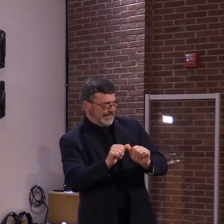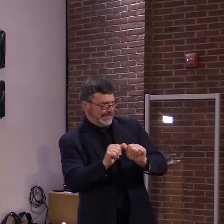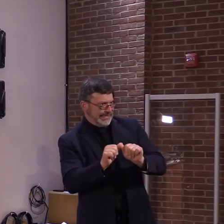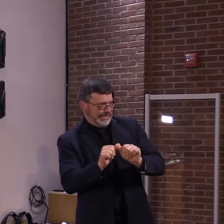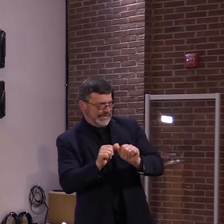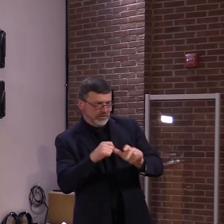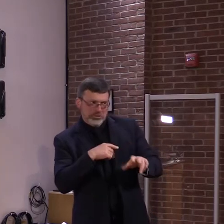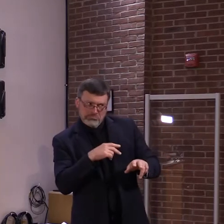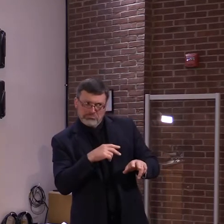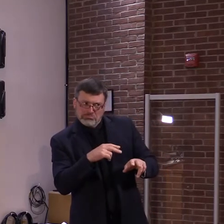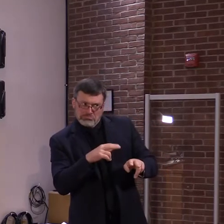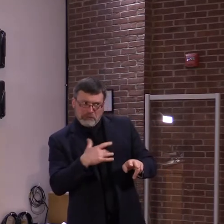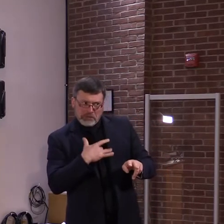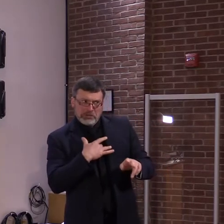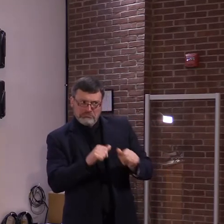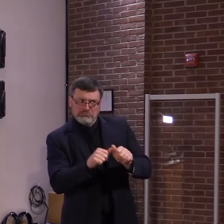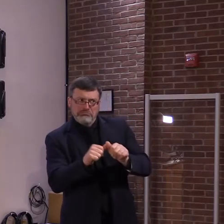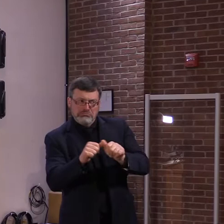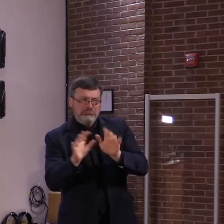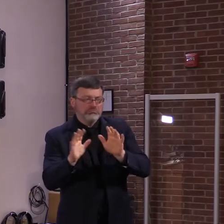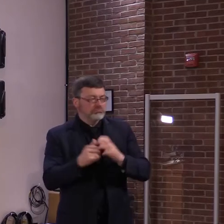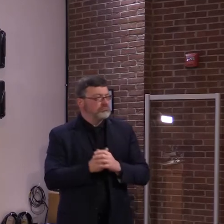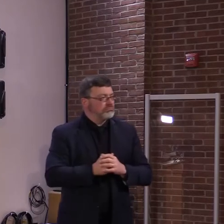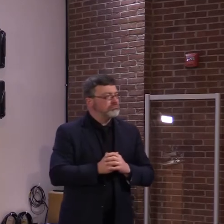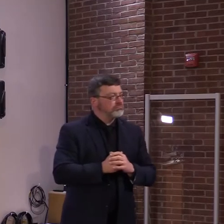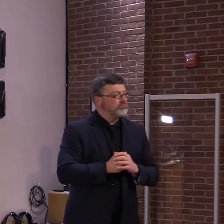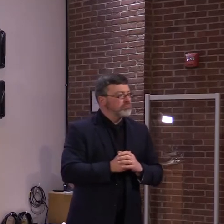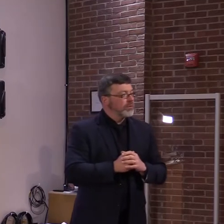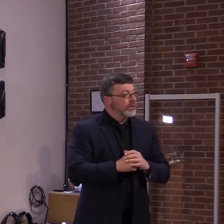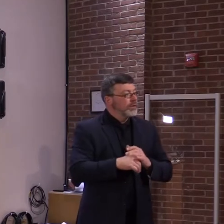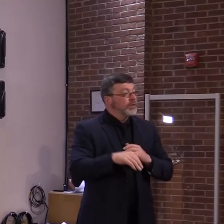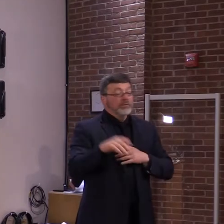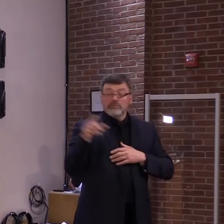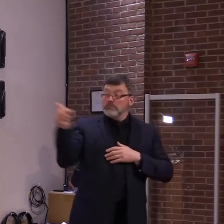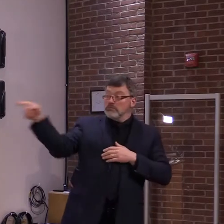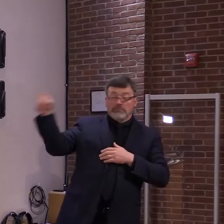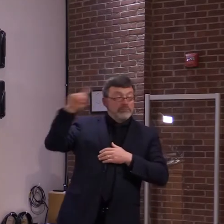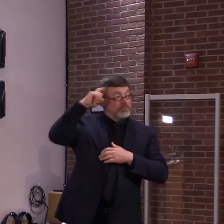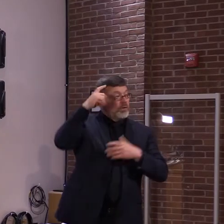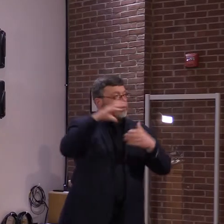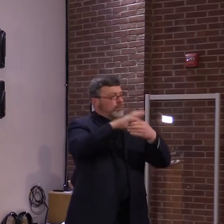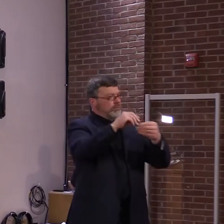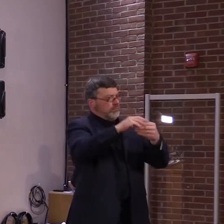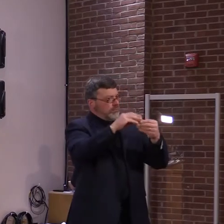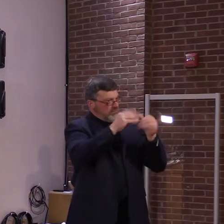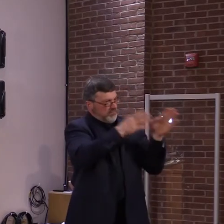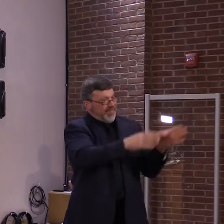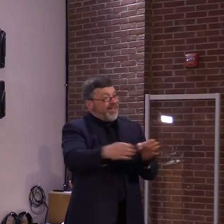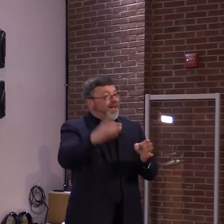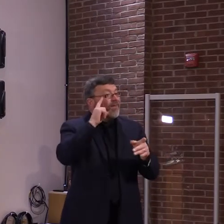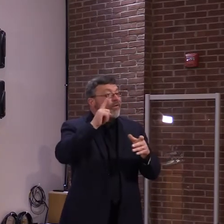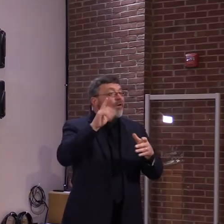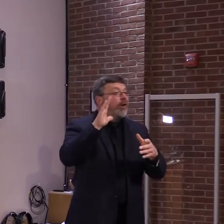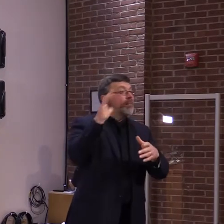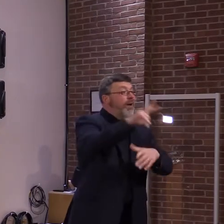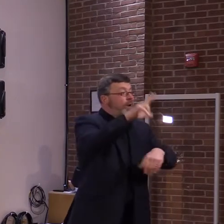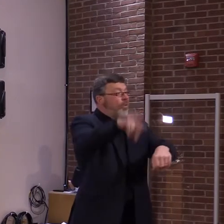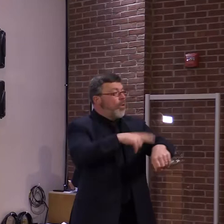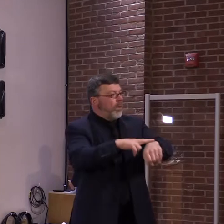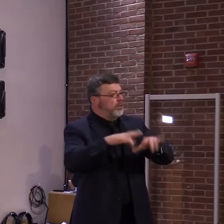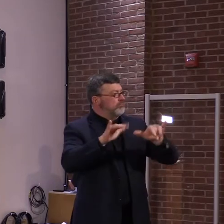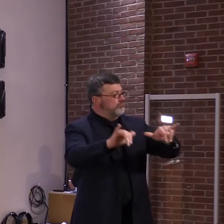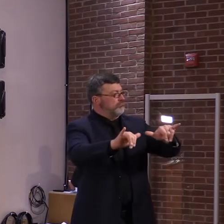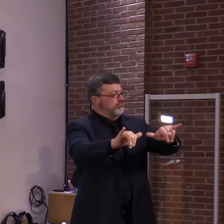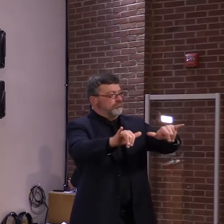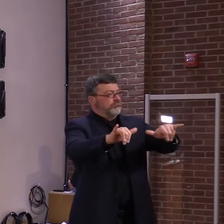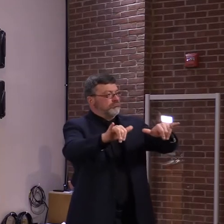process remains measured and phased and tied into vaccine uptake. And if we continue to use all our masking and distancing